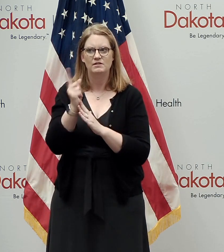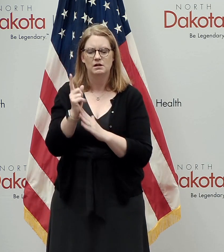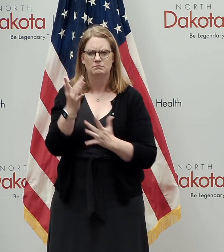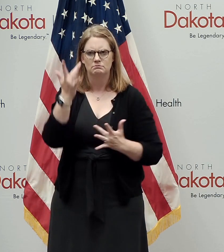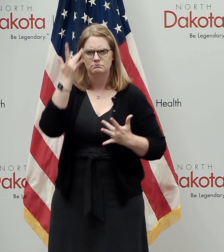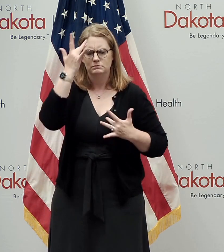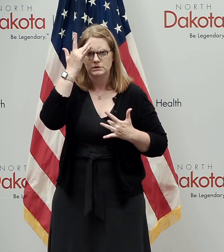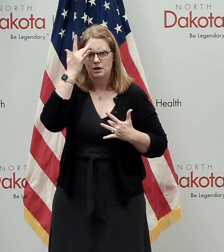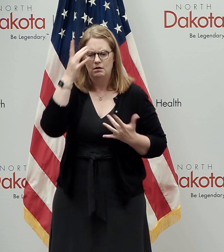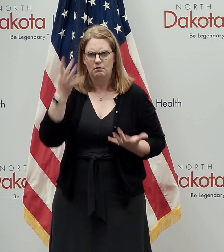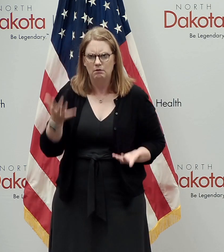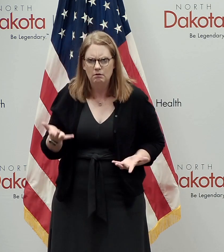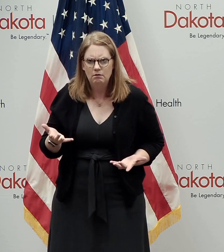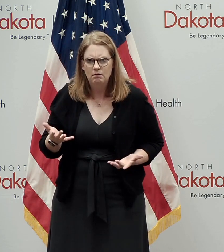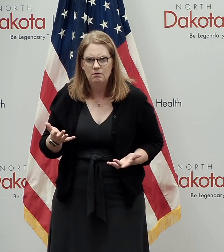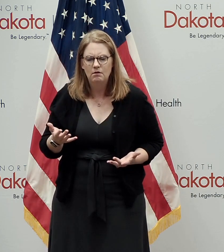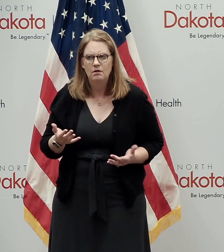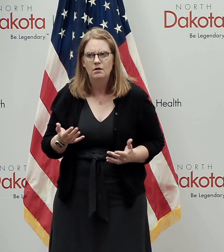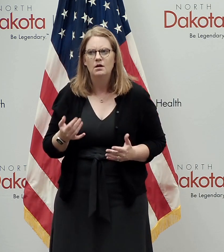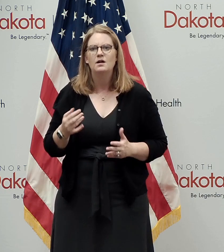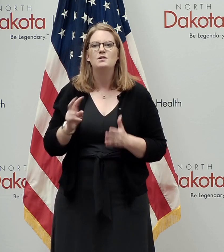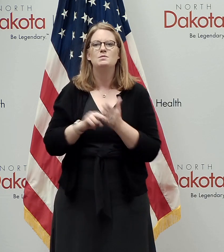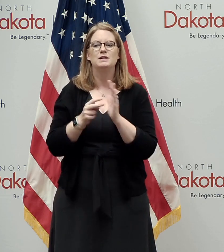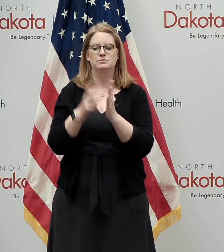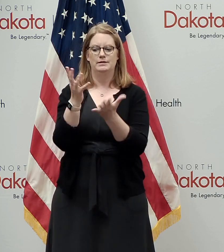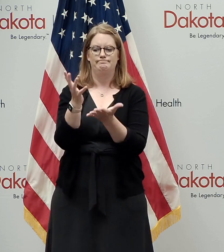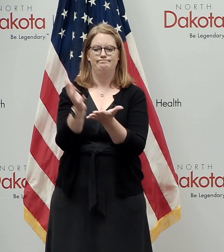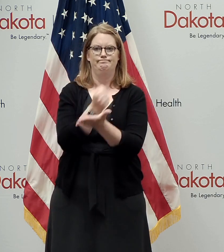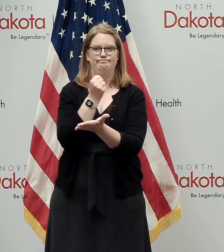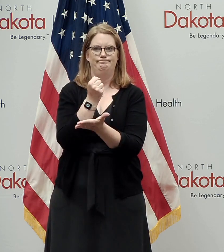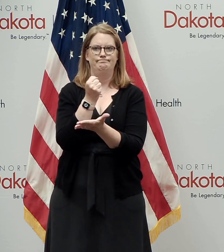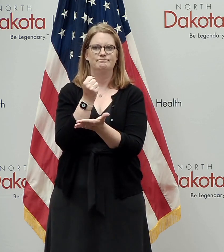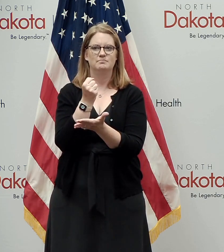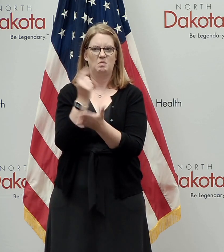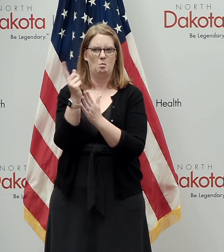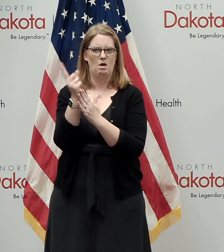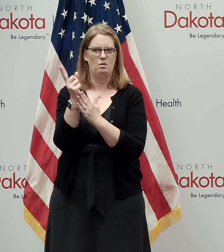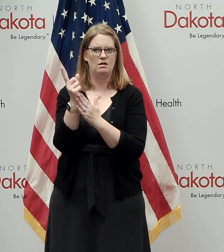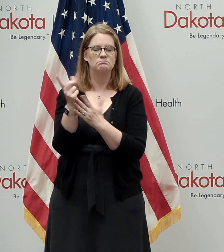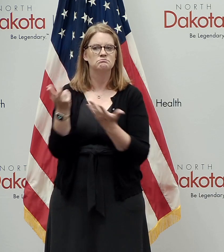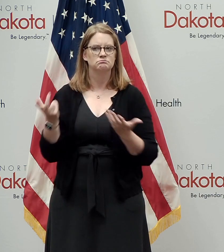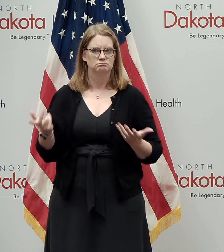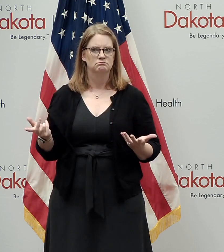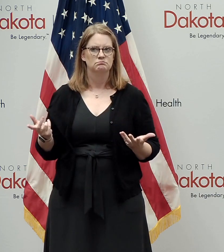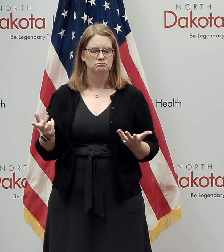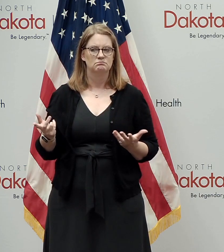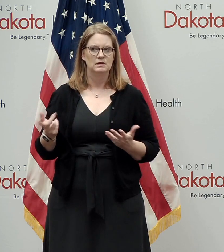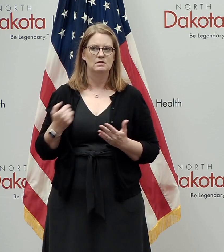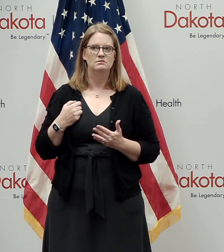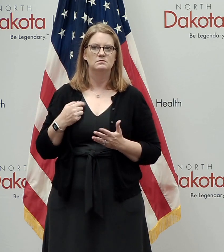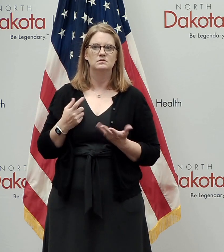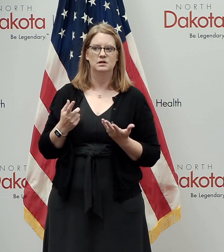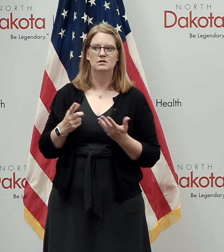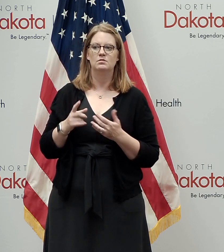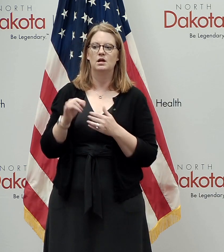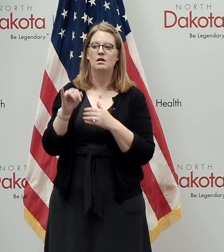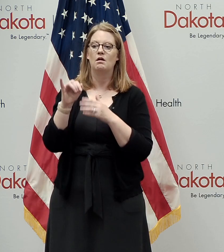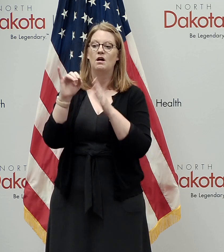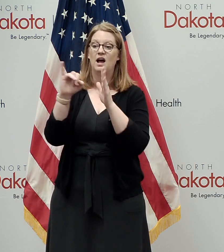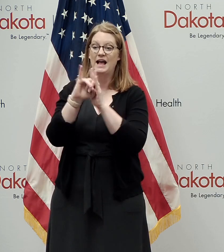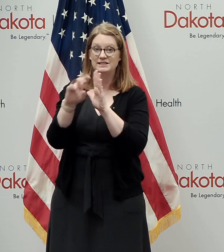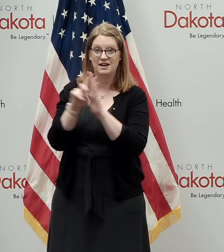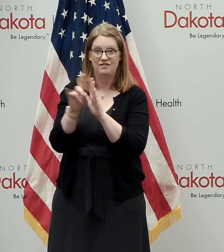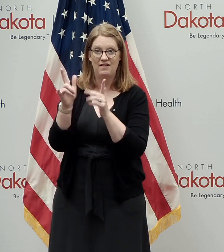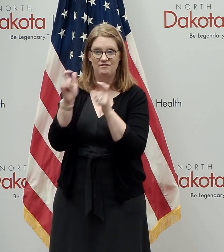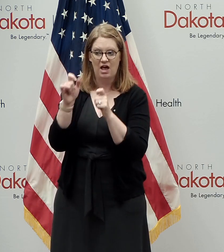this is proactive. The proactive collaboration around testing is what allows us to arrest the spread of this thing